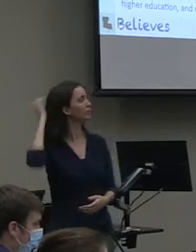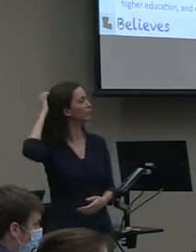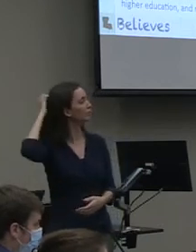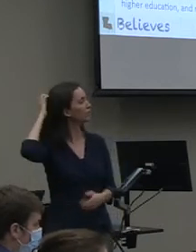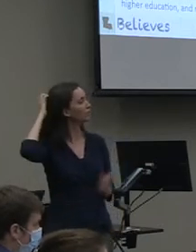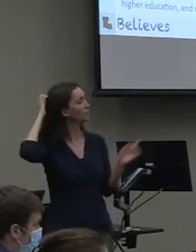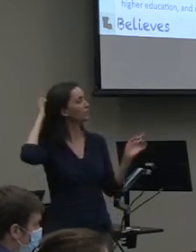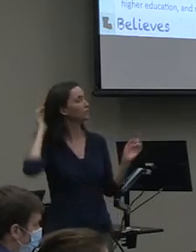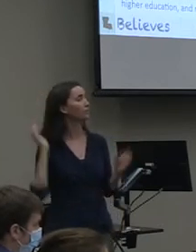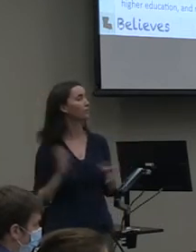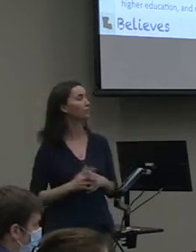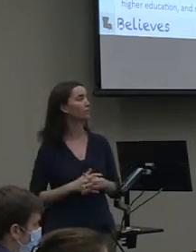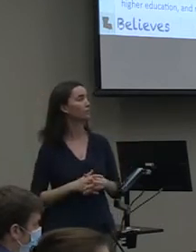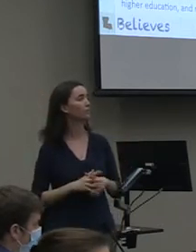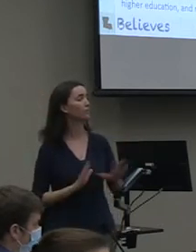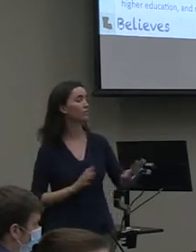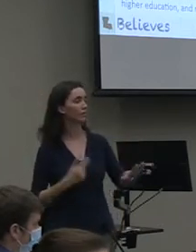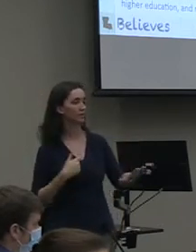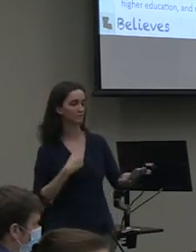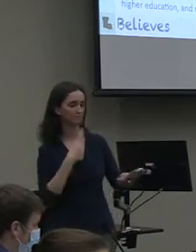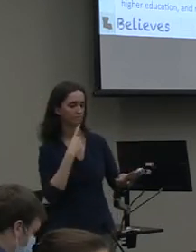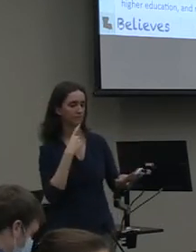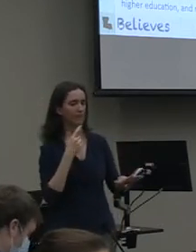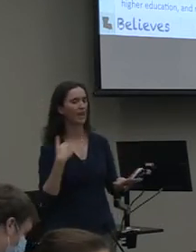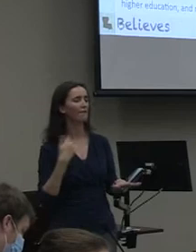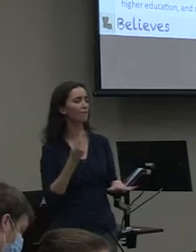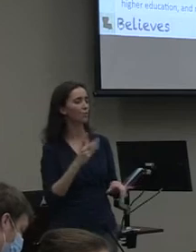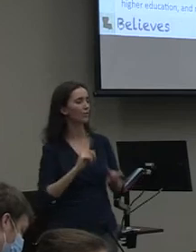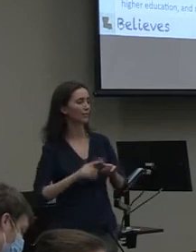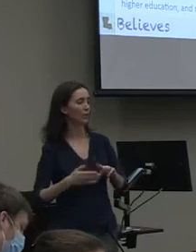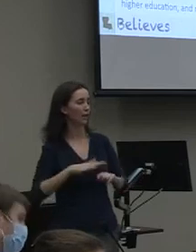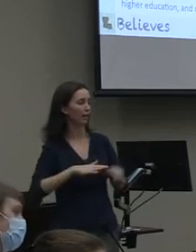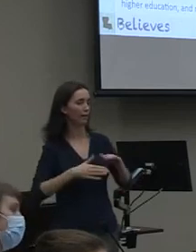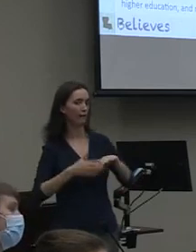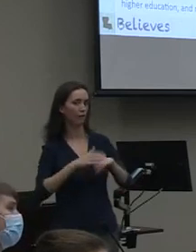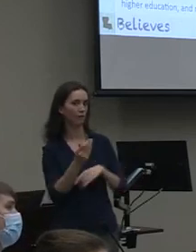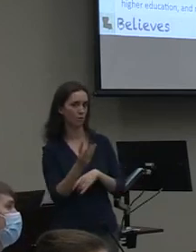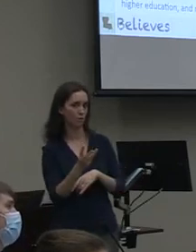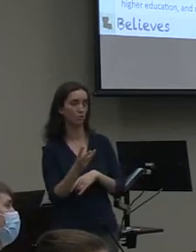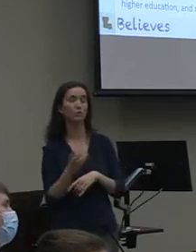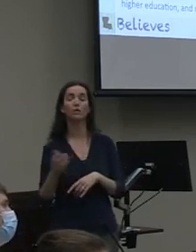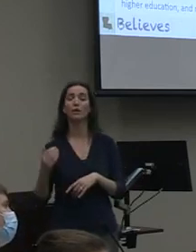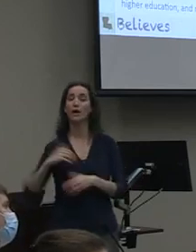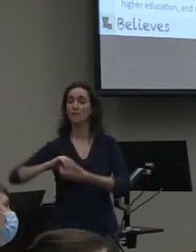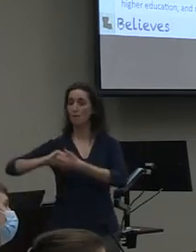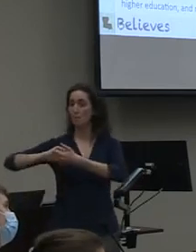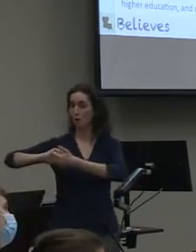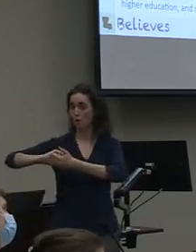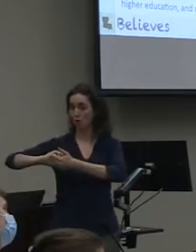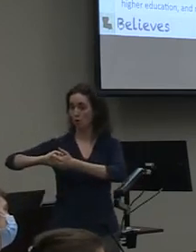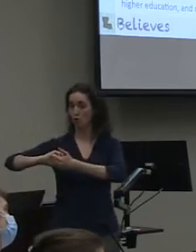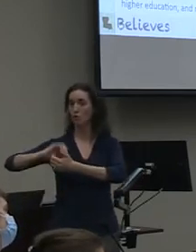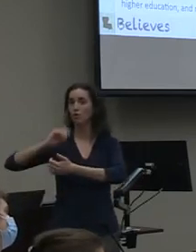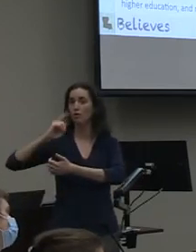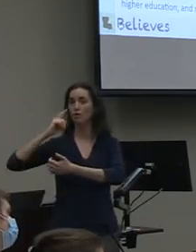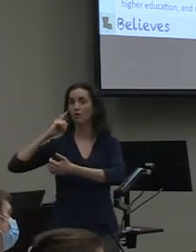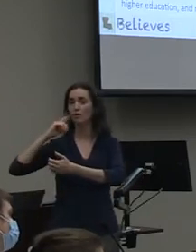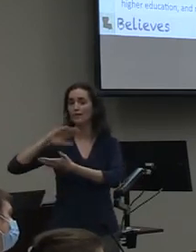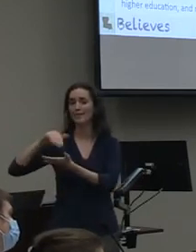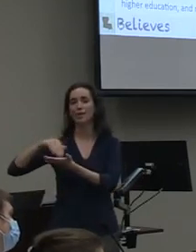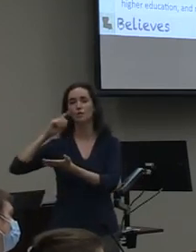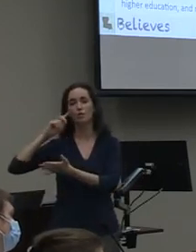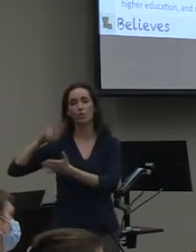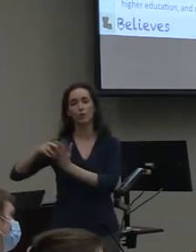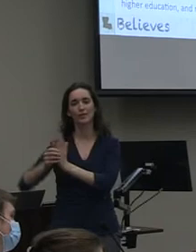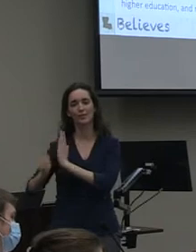Yeah, I'll jump in and I'll say that we have like a few different layers. So we do have our partnership for the Center for Literacy